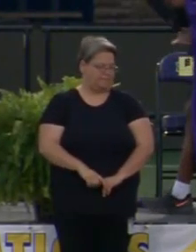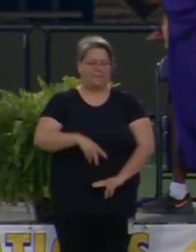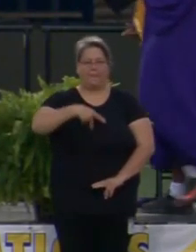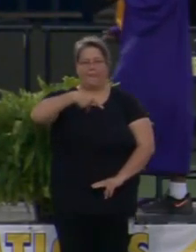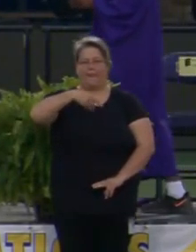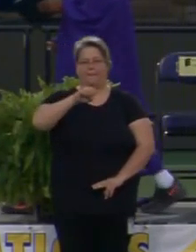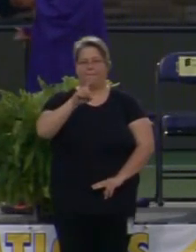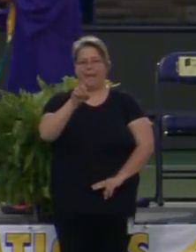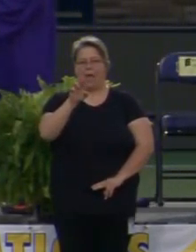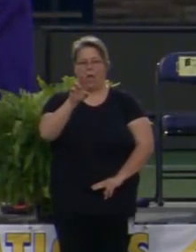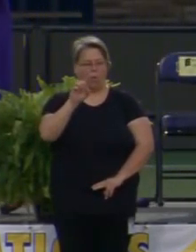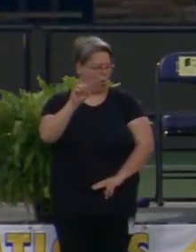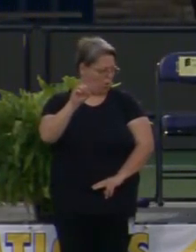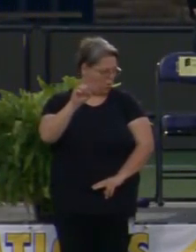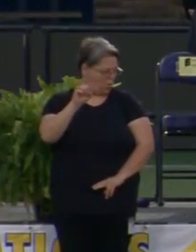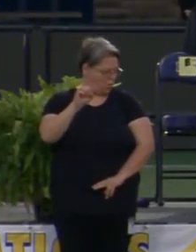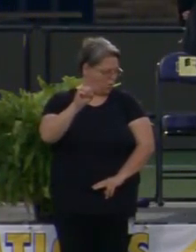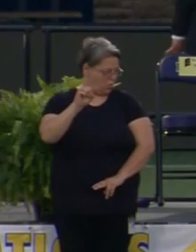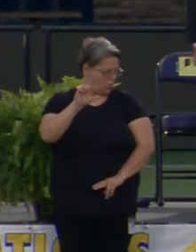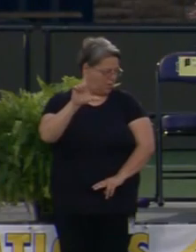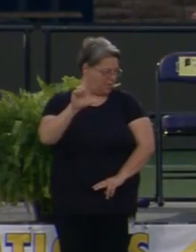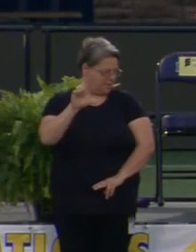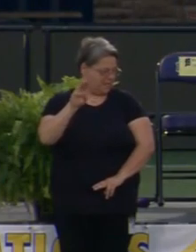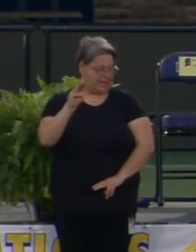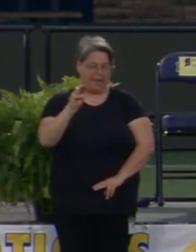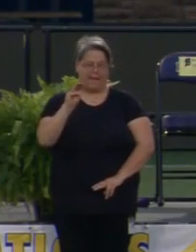Pedro Luis Martinez Lopez.